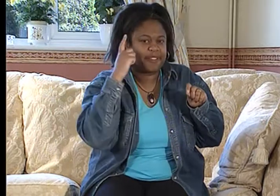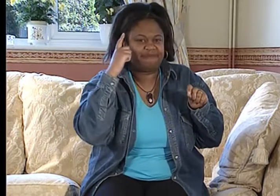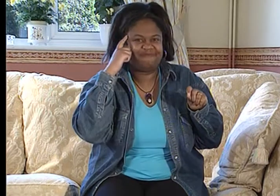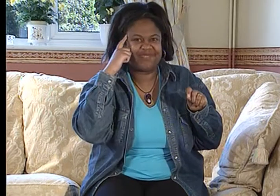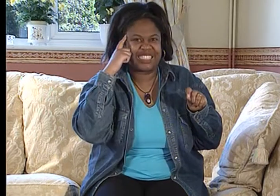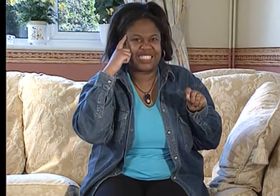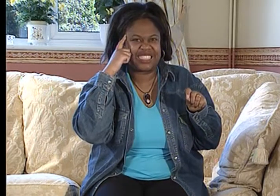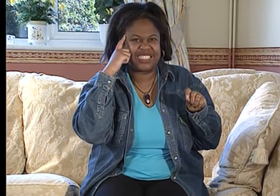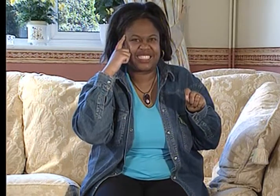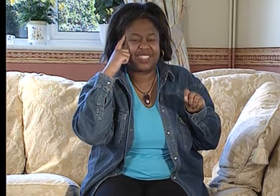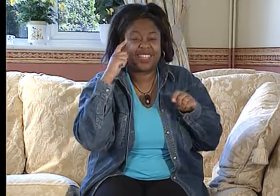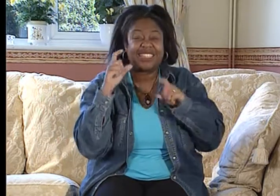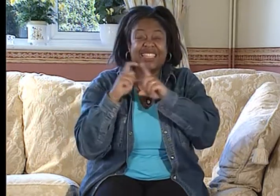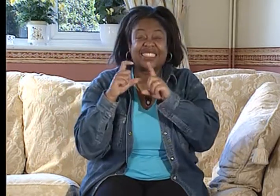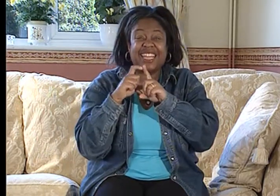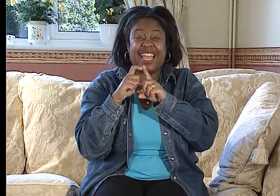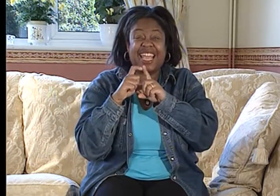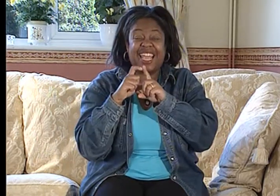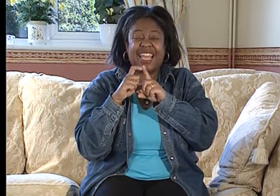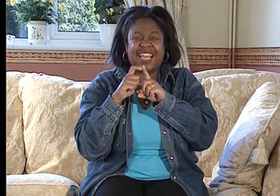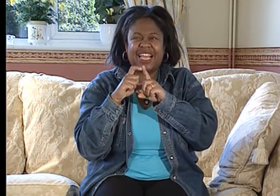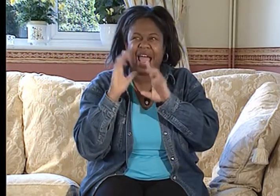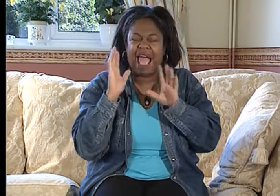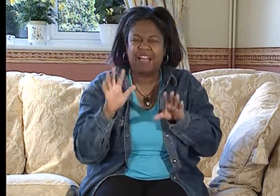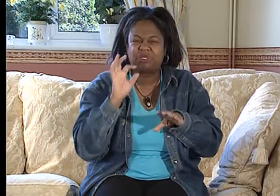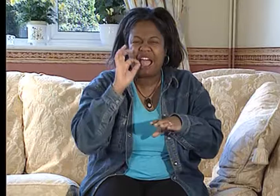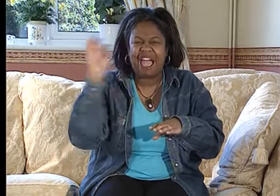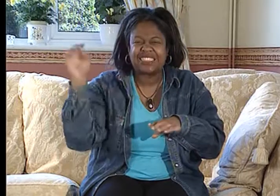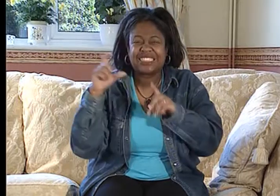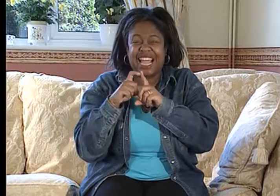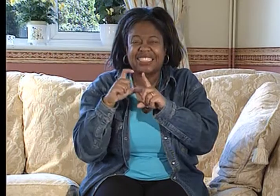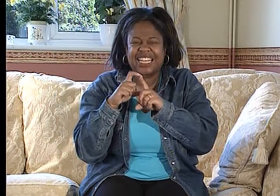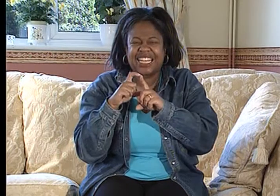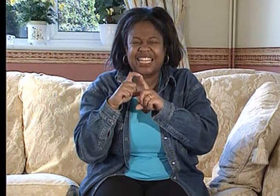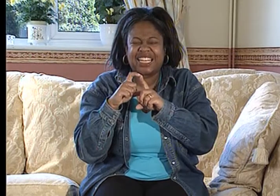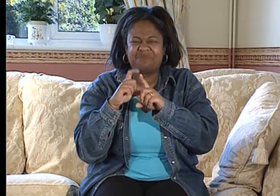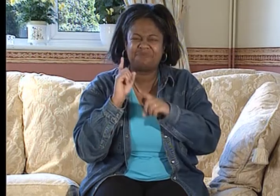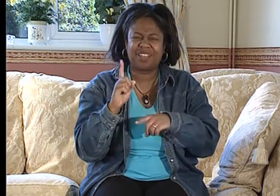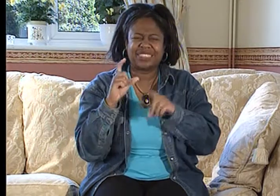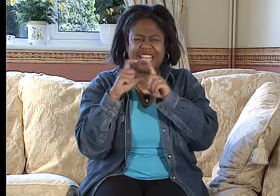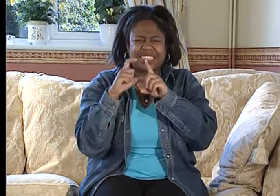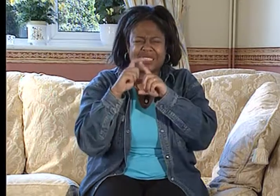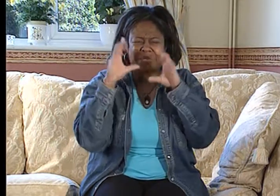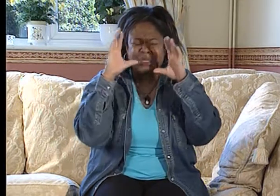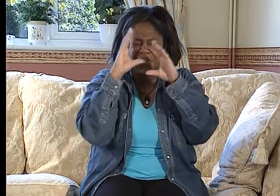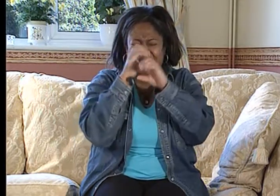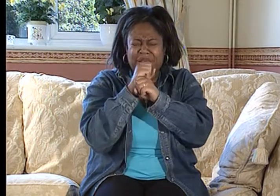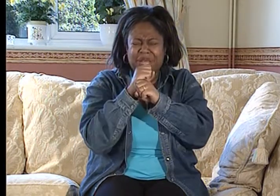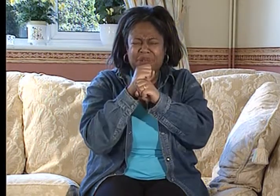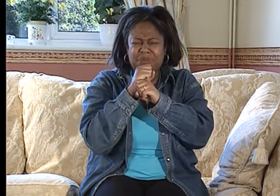When she reached the shed door, she hesitated. She knew she should ask permission from her daddy. He was asleep and she shouldn't wake